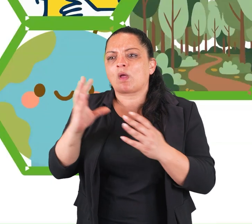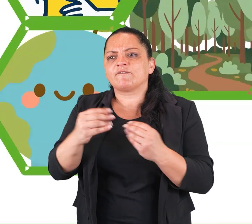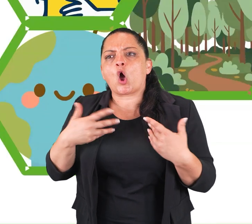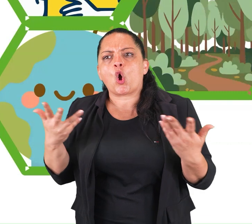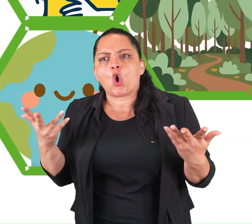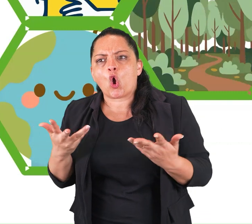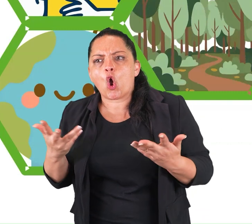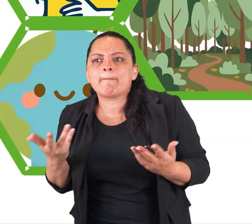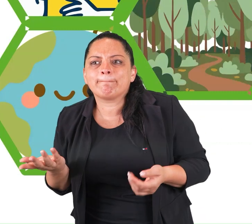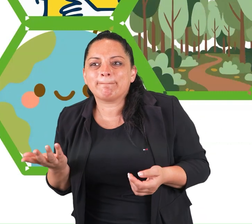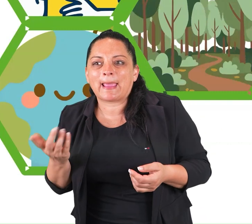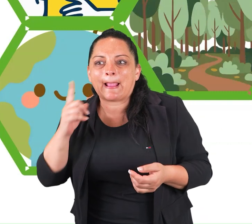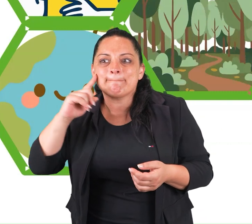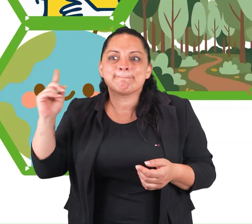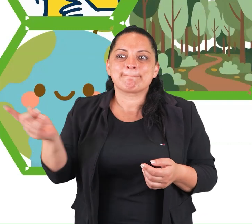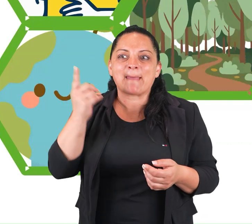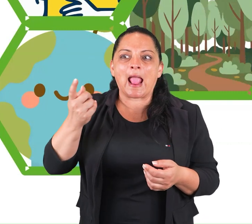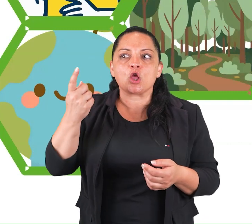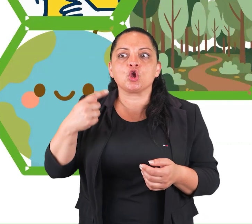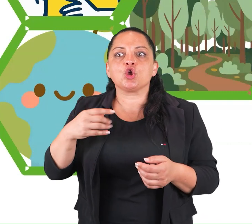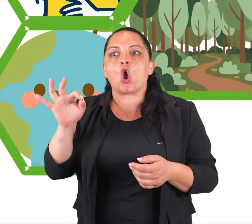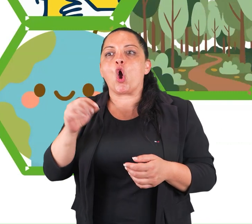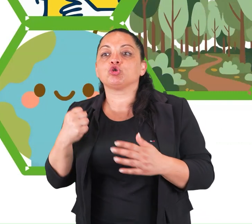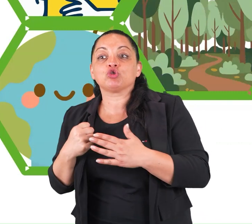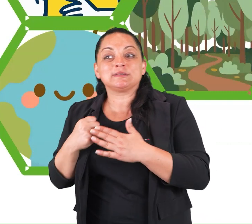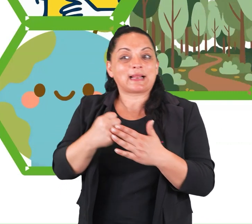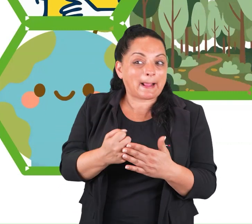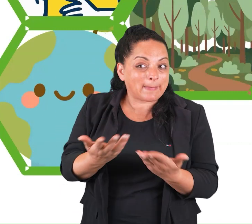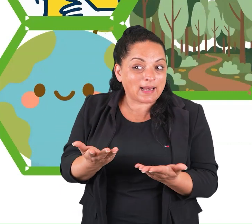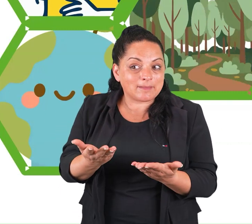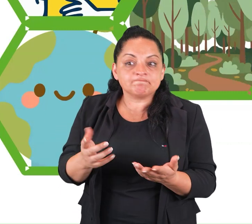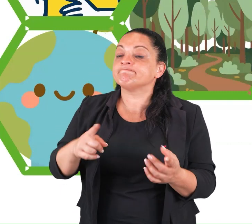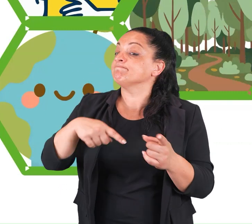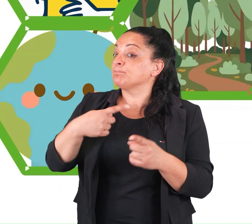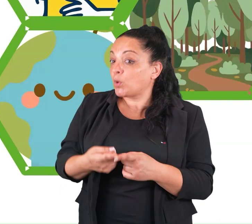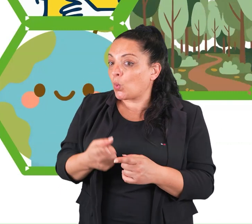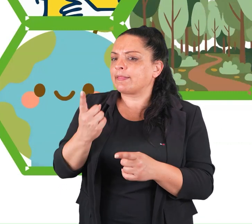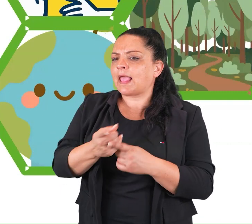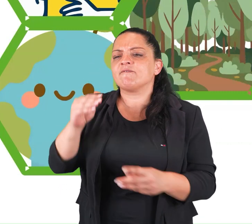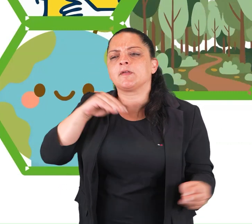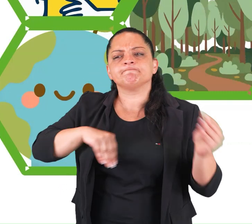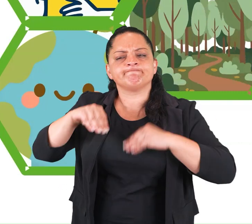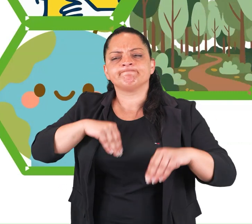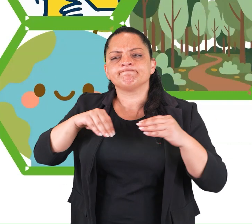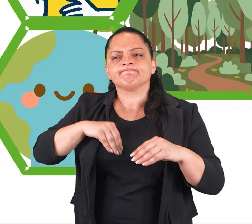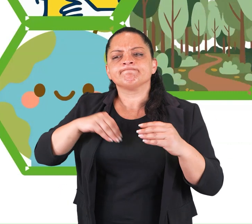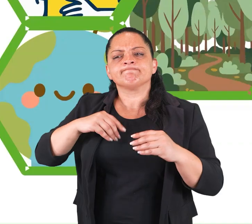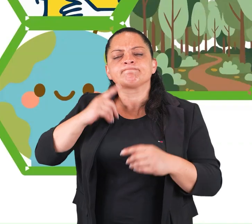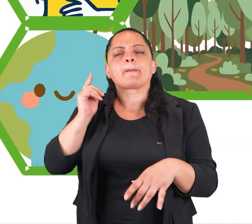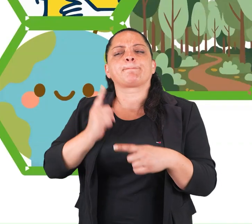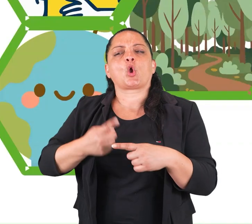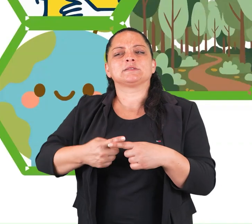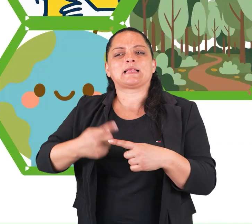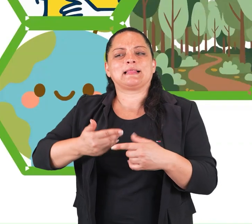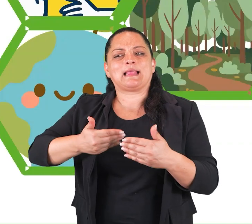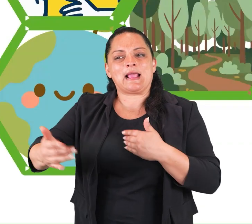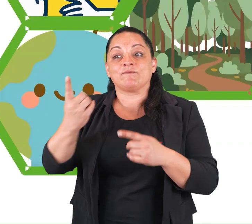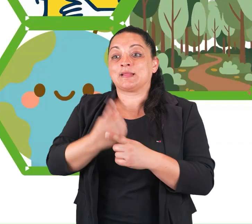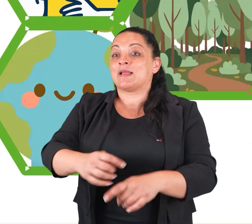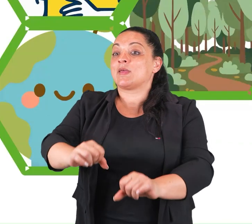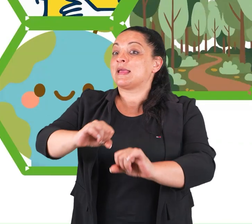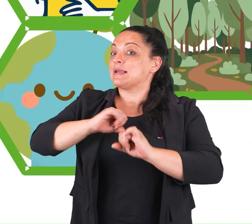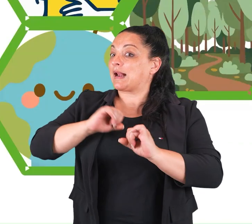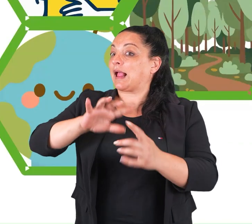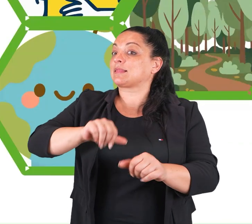an example is how can I do this in a better and more sustainable way? And of course, you have to be